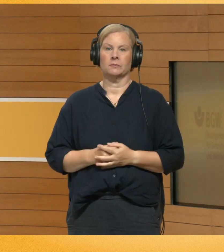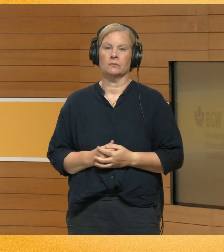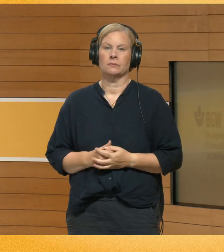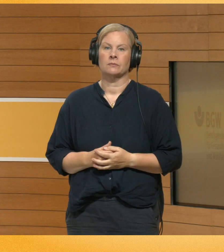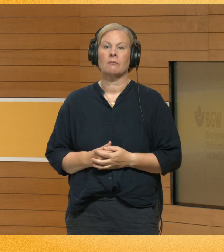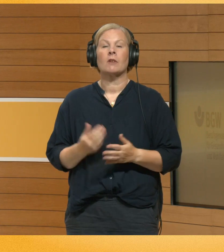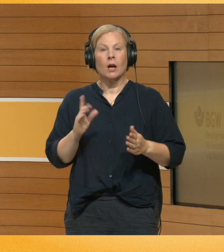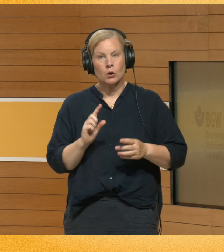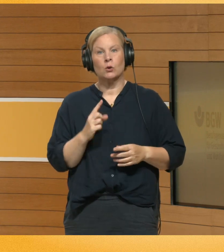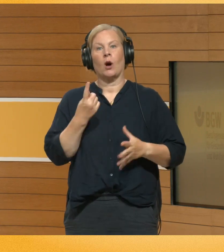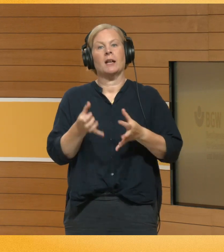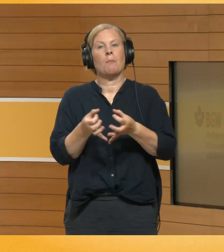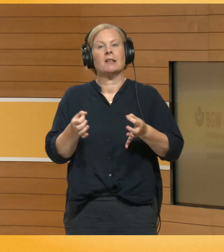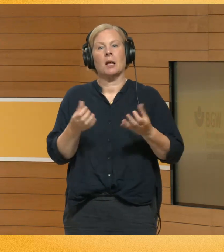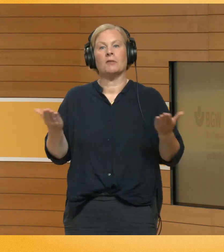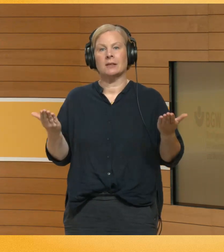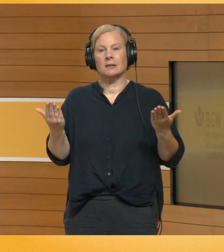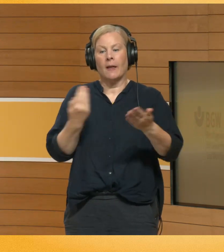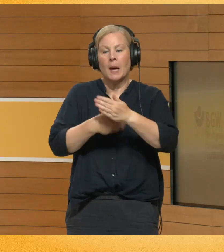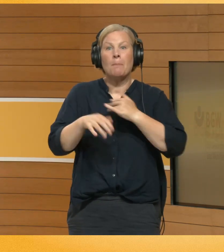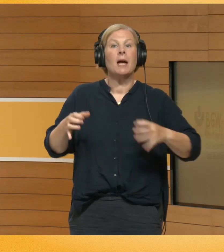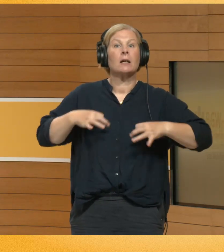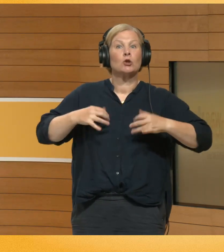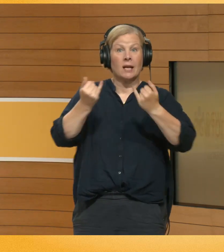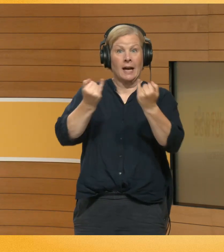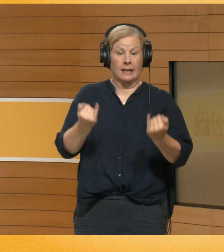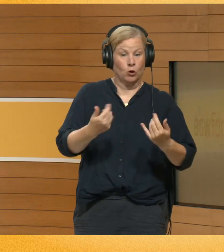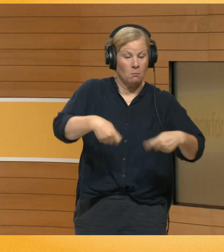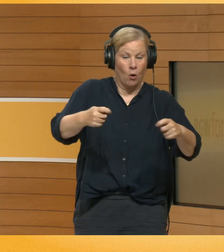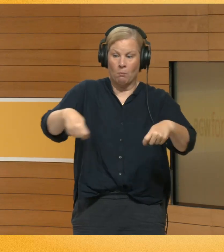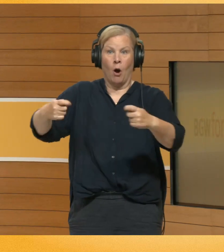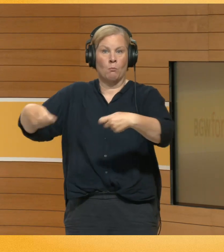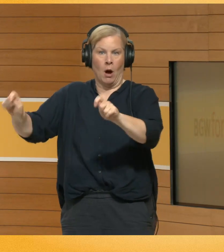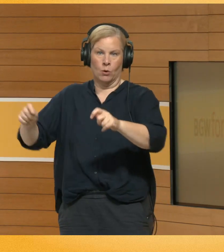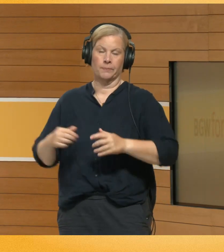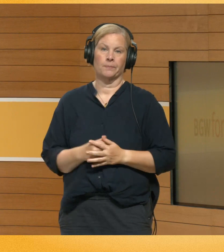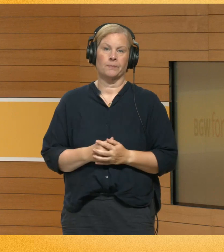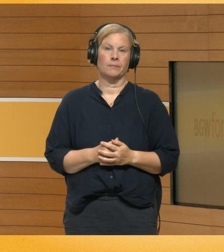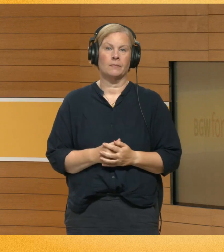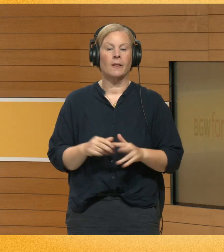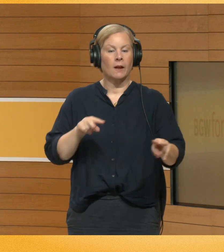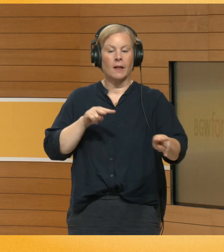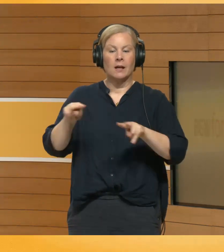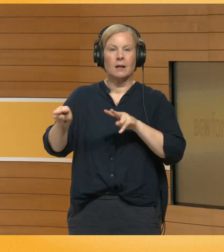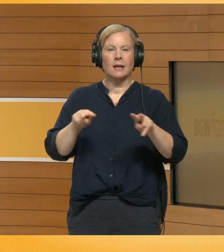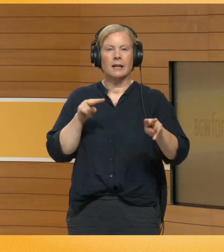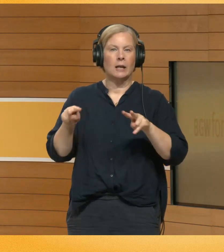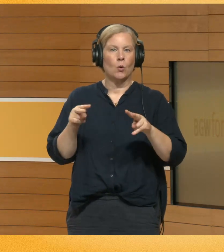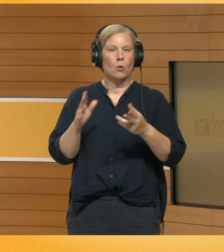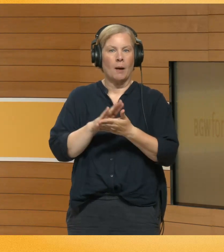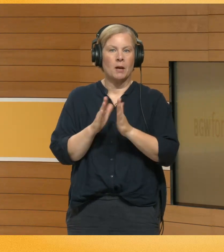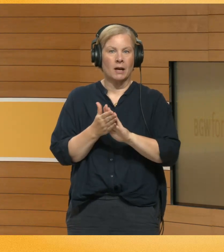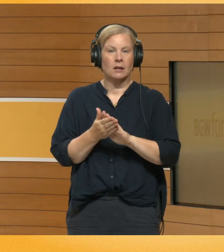more hospitals. There was a declaration by the government to build 111 district hospitals